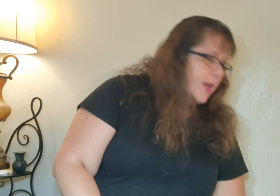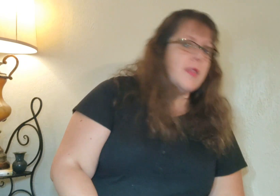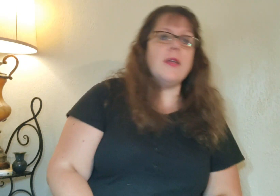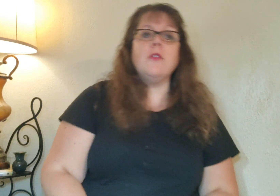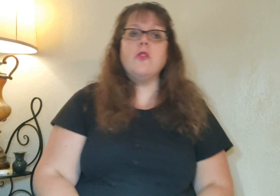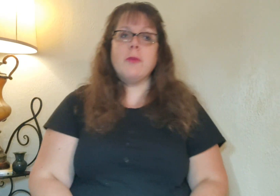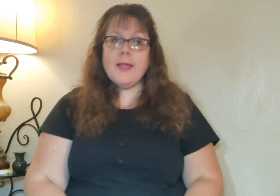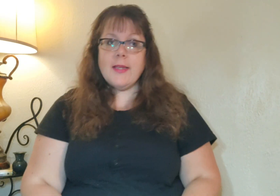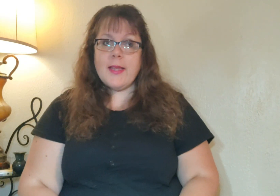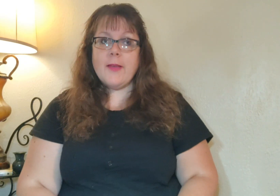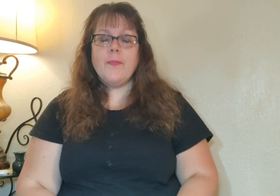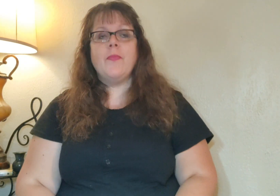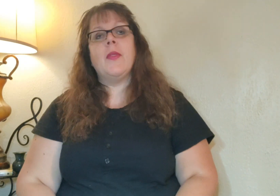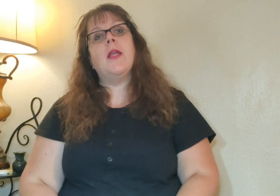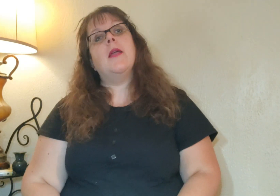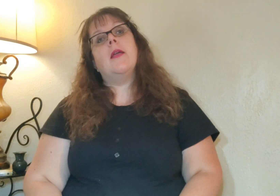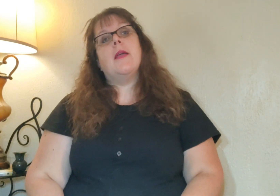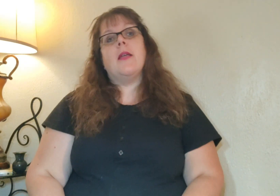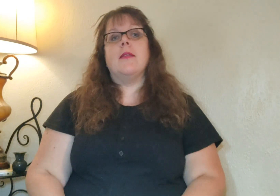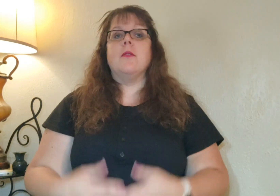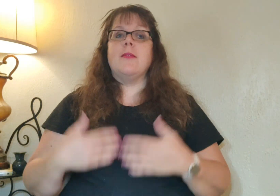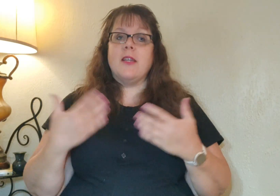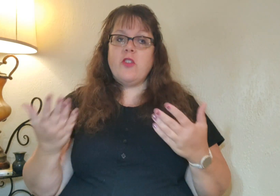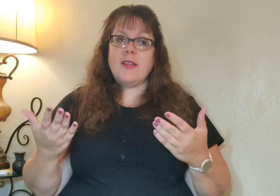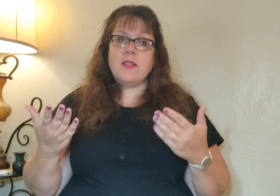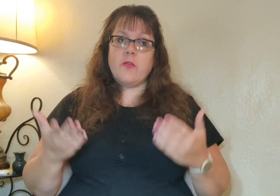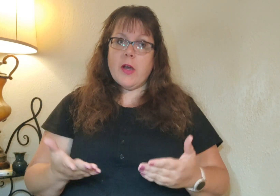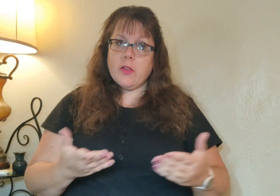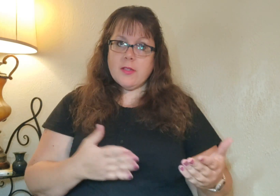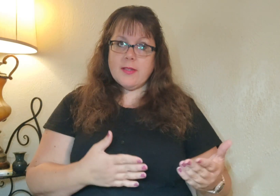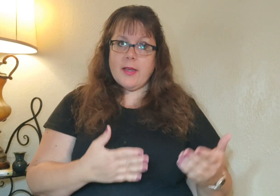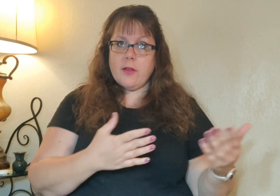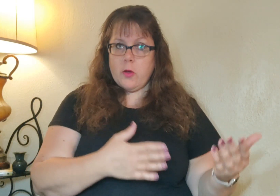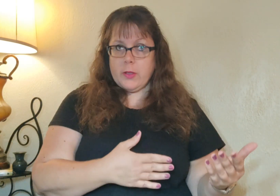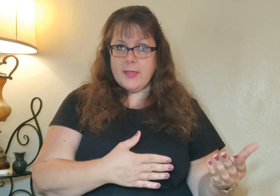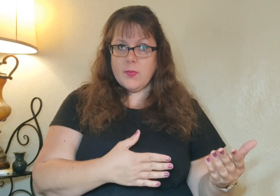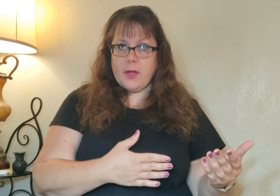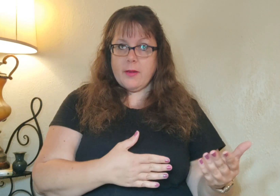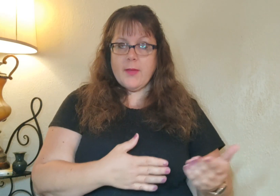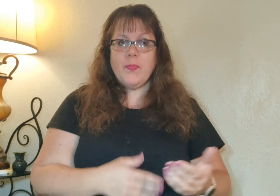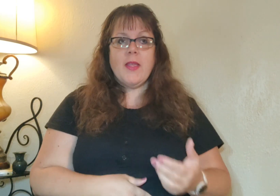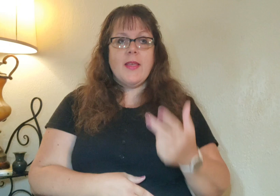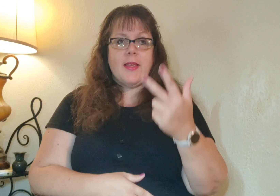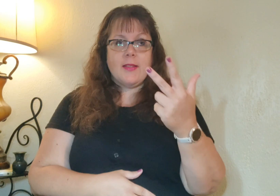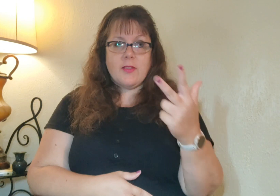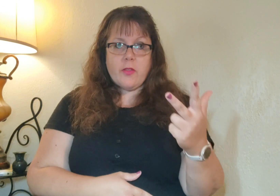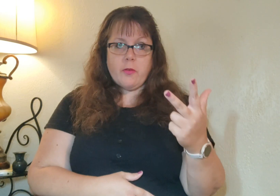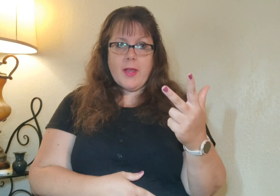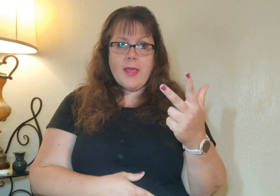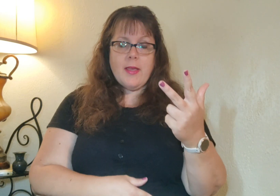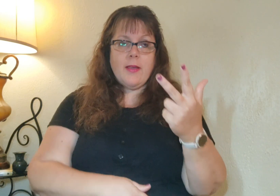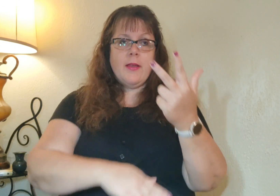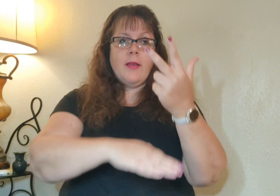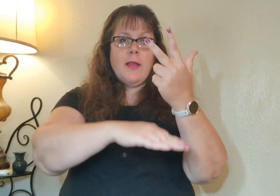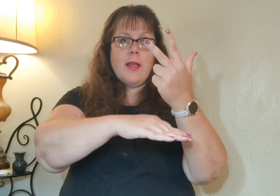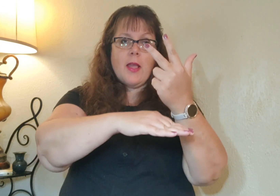And then Trinity, such as the Father, Son, and Holy Spirit, it's 3,